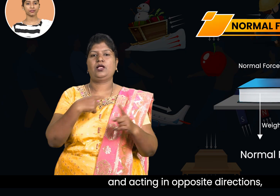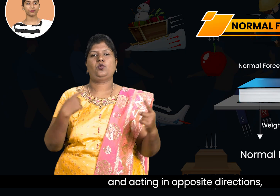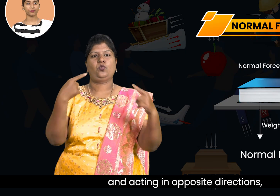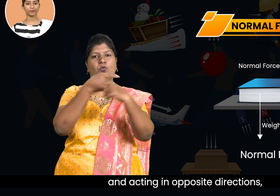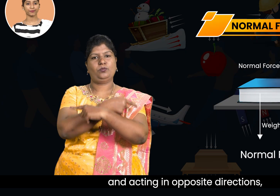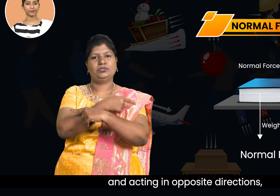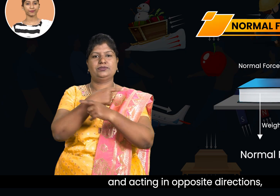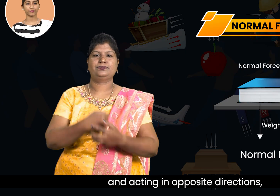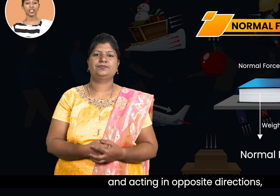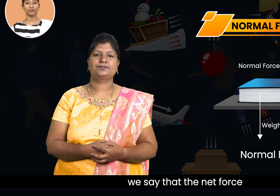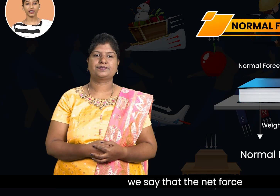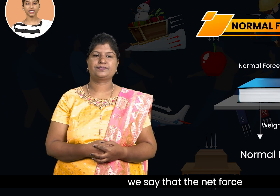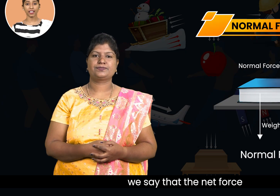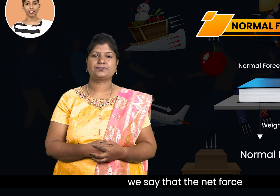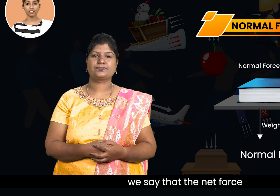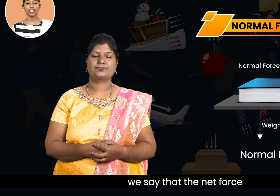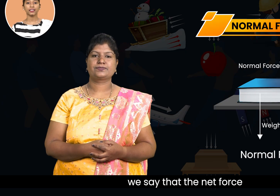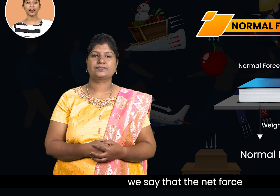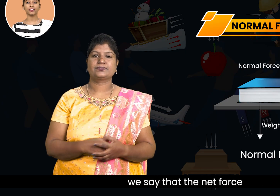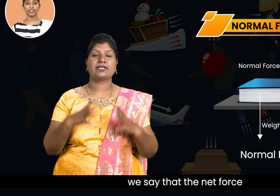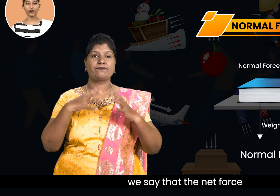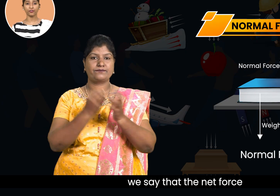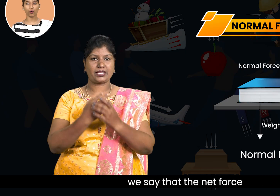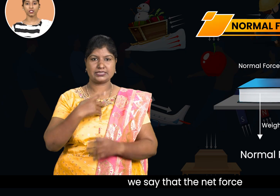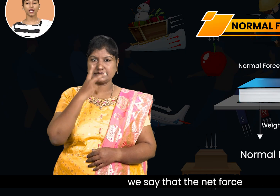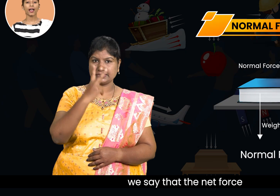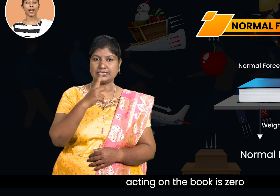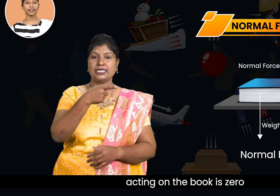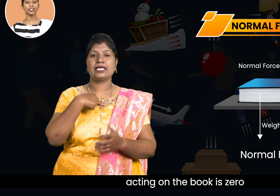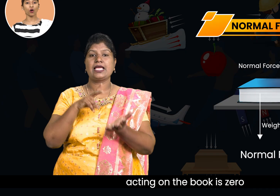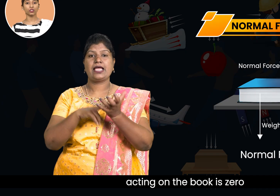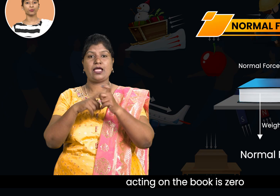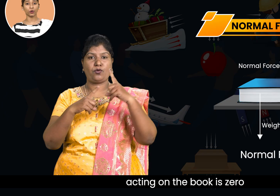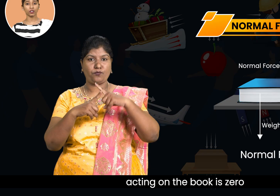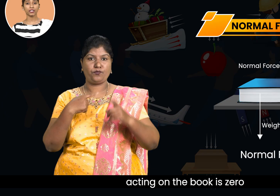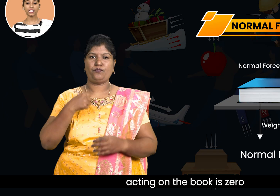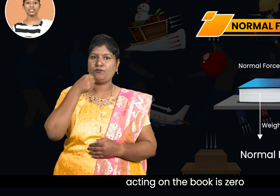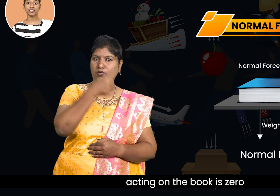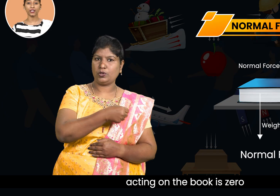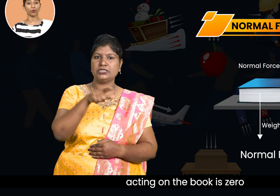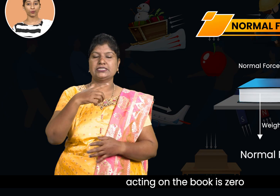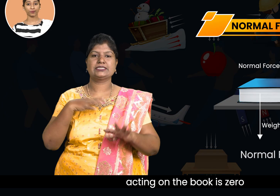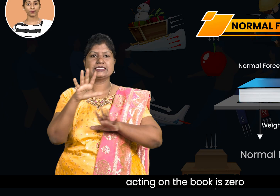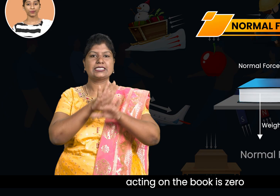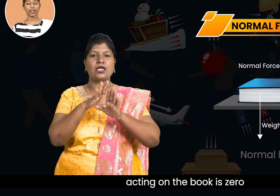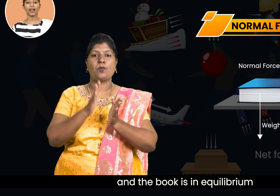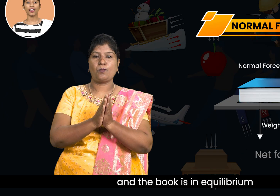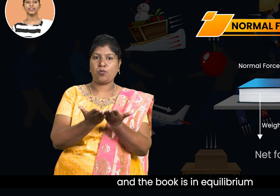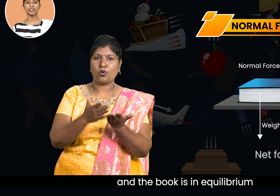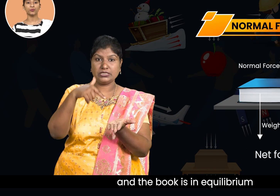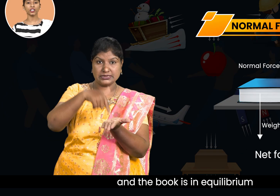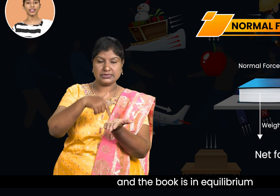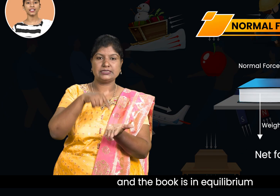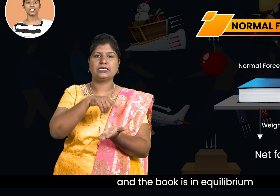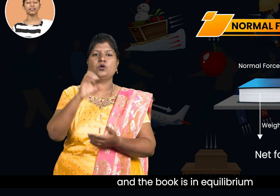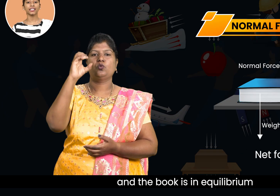directions, we say that the net force acting on the book is zero and